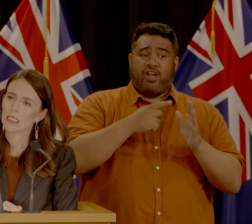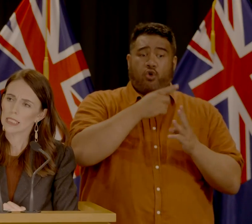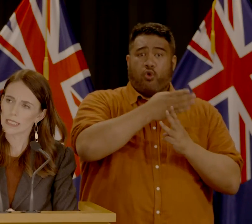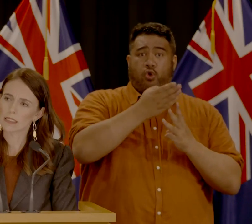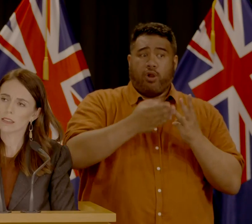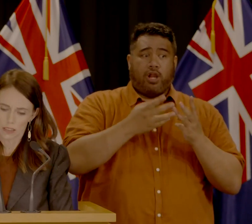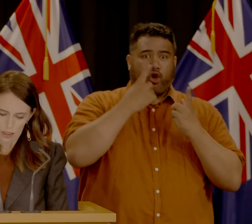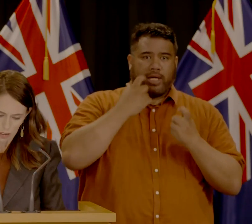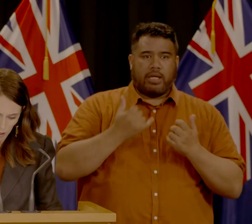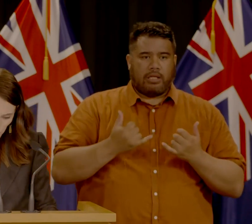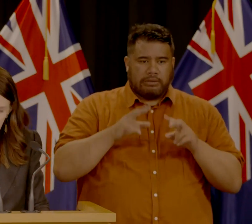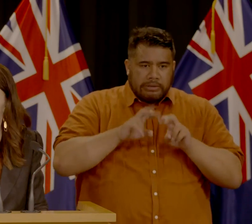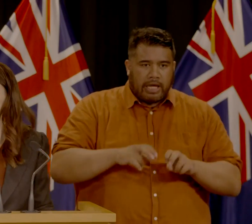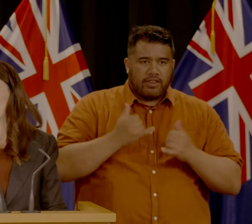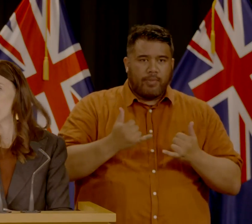Yes.